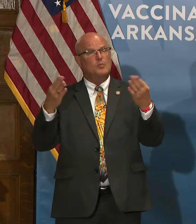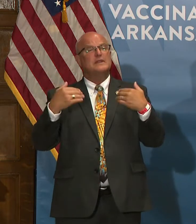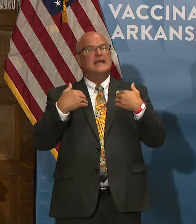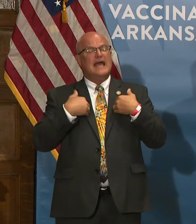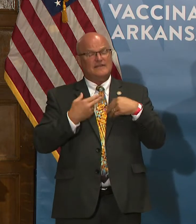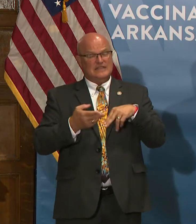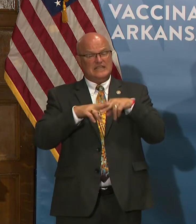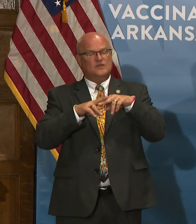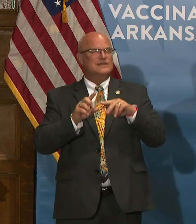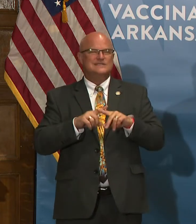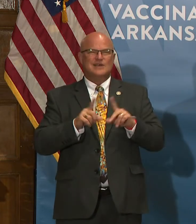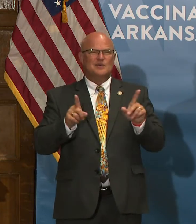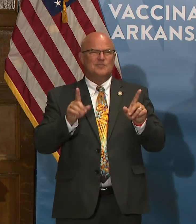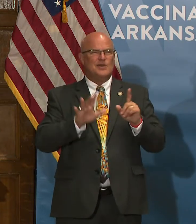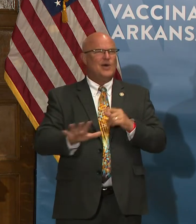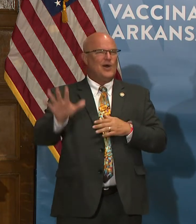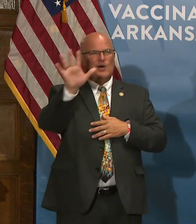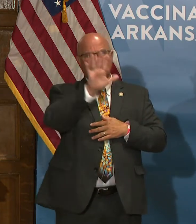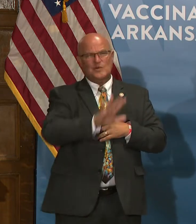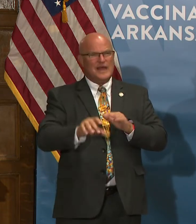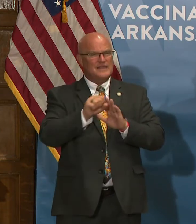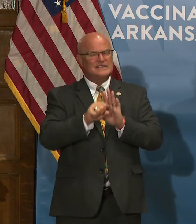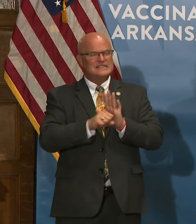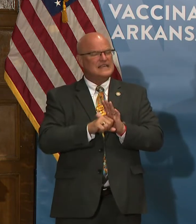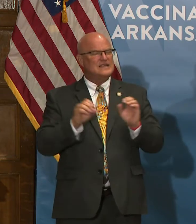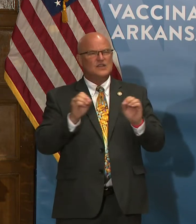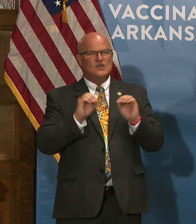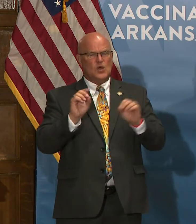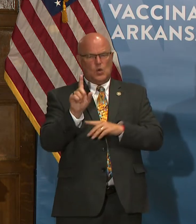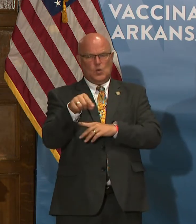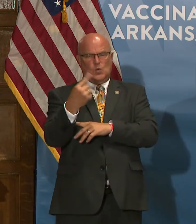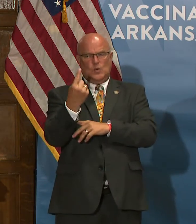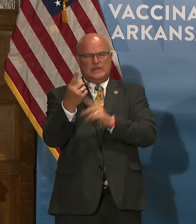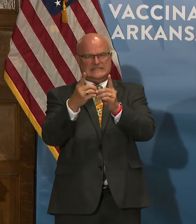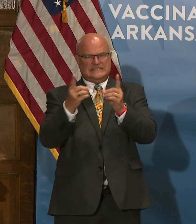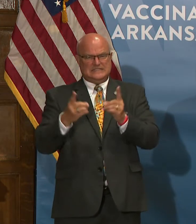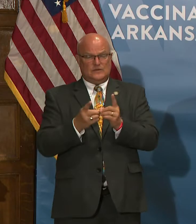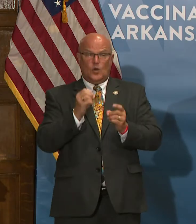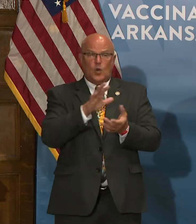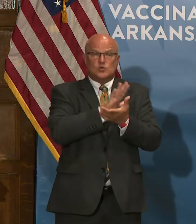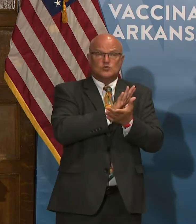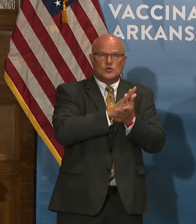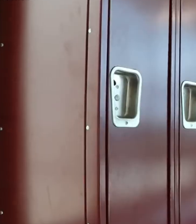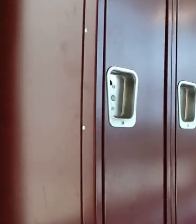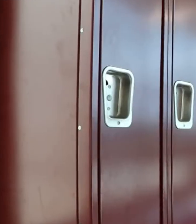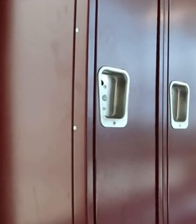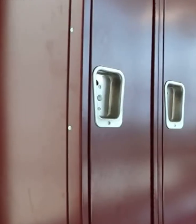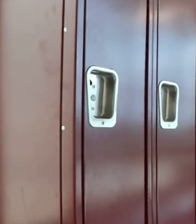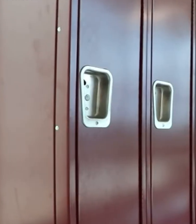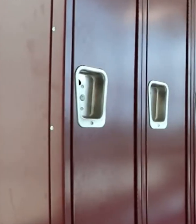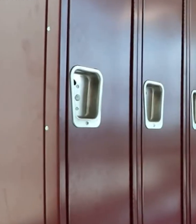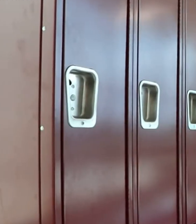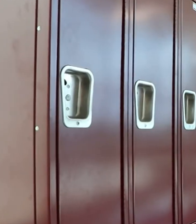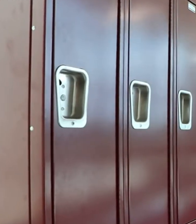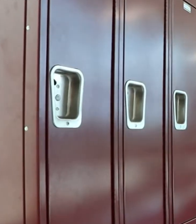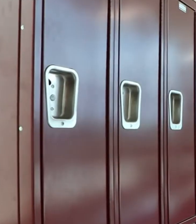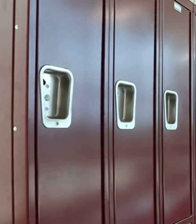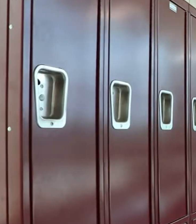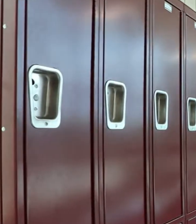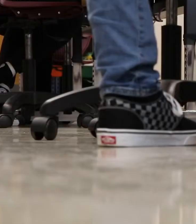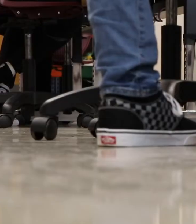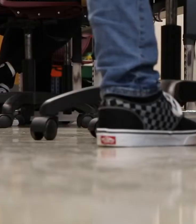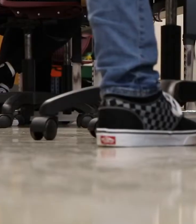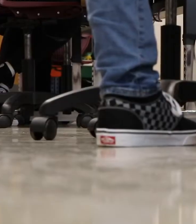have an increase, but across the board at this time we have no single district or school that's showing an outbreak. Schools can expect more